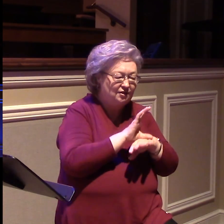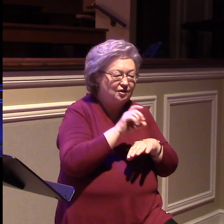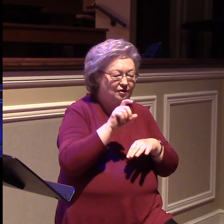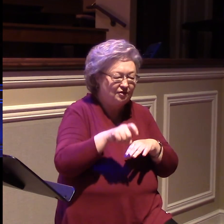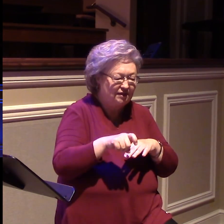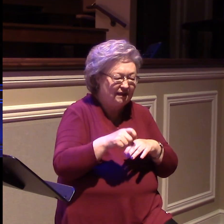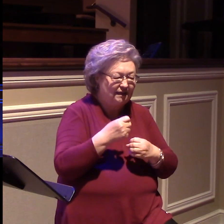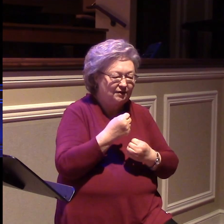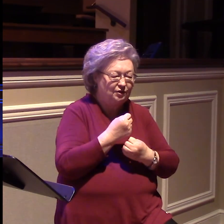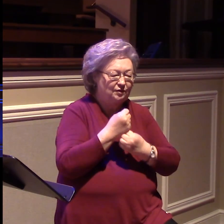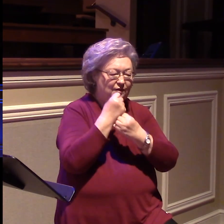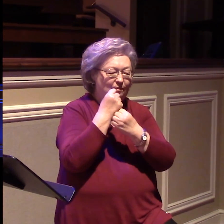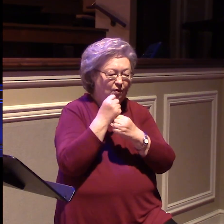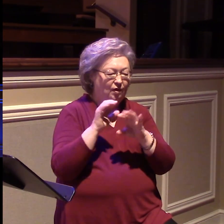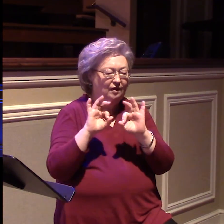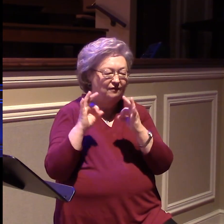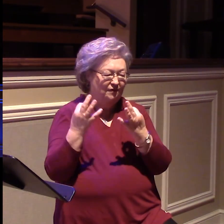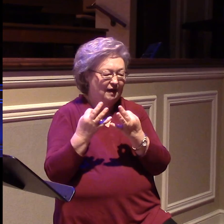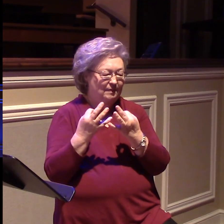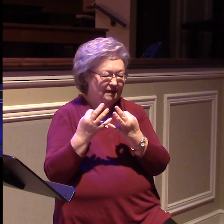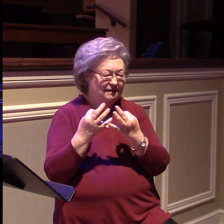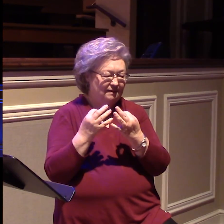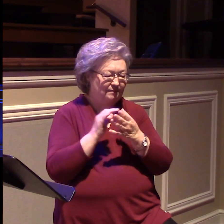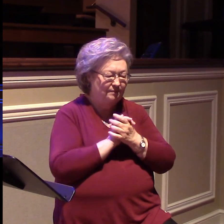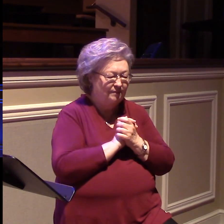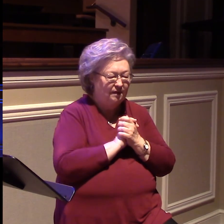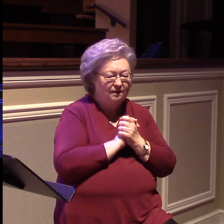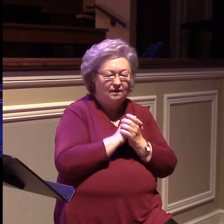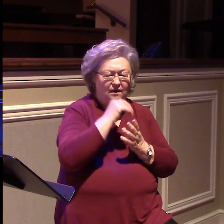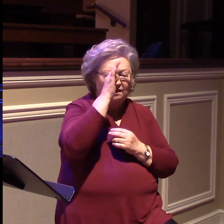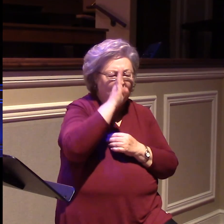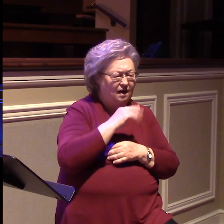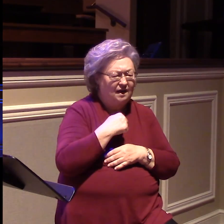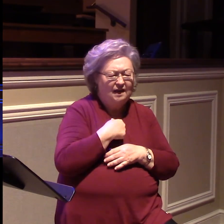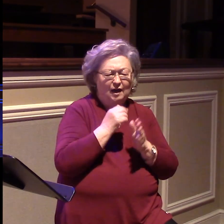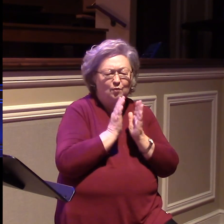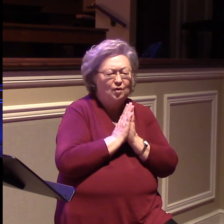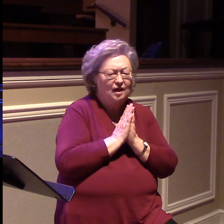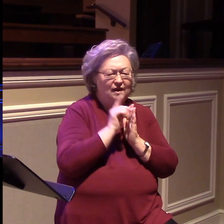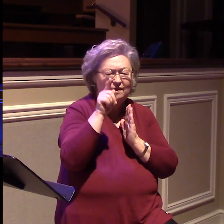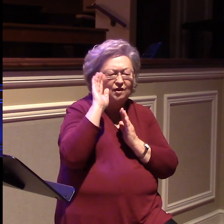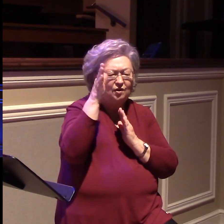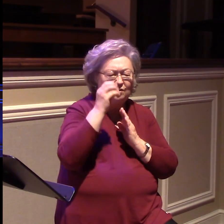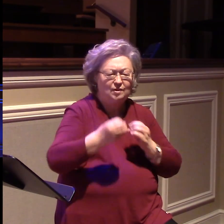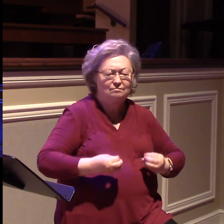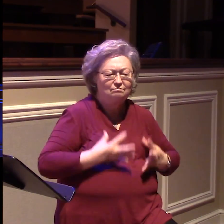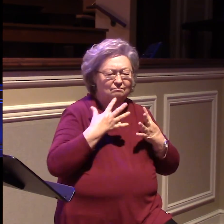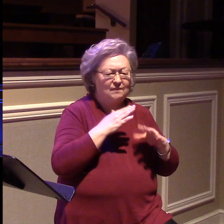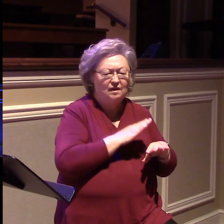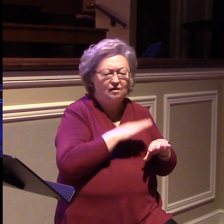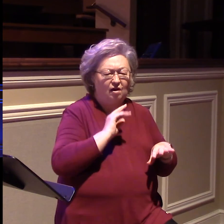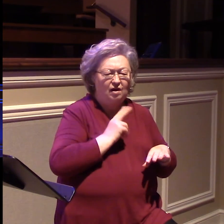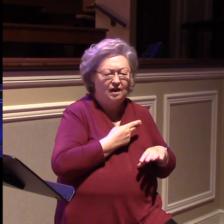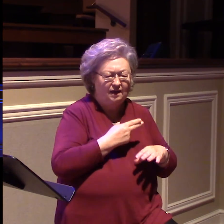that aren't ashamed to take their stand. Oh God, I pray that you would move in us, call us to obedience,